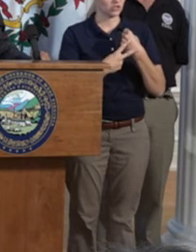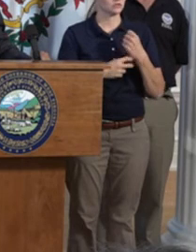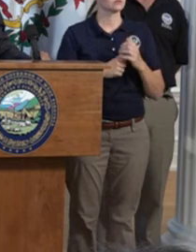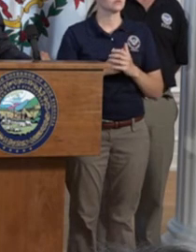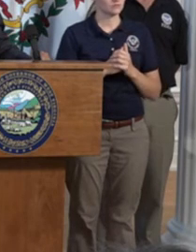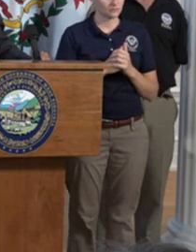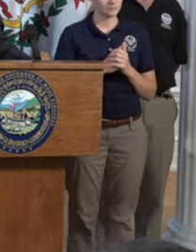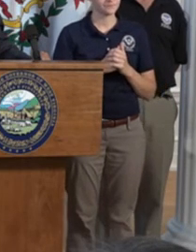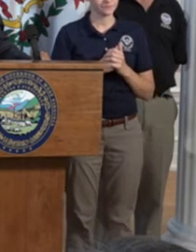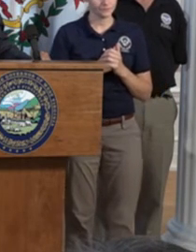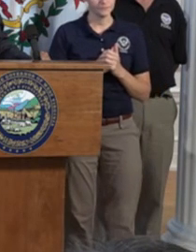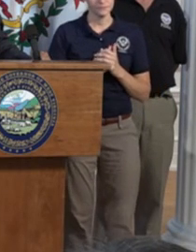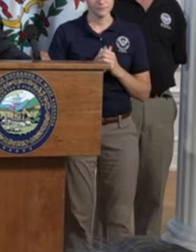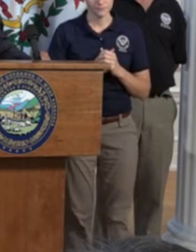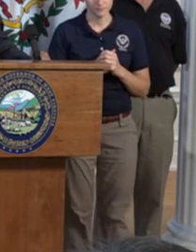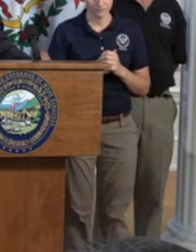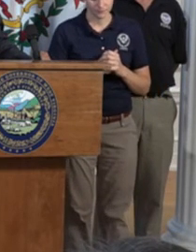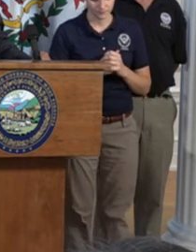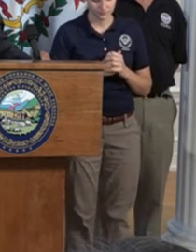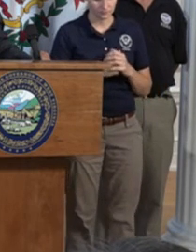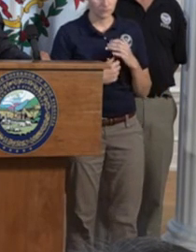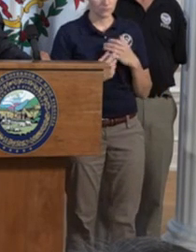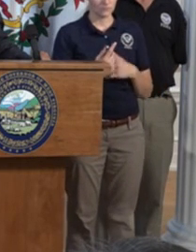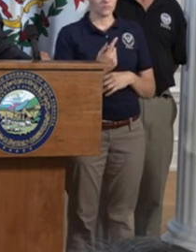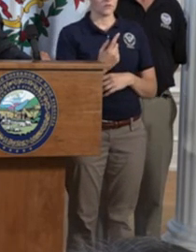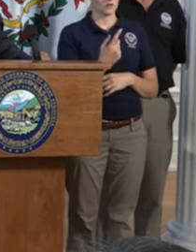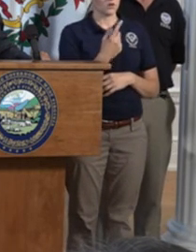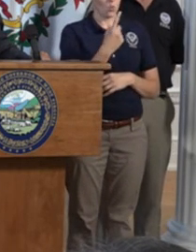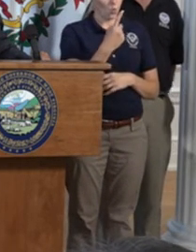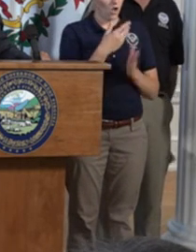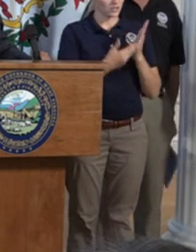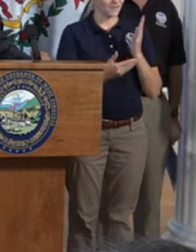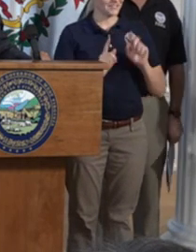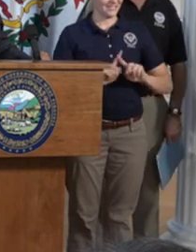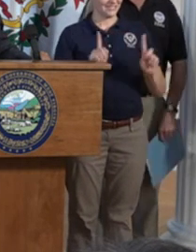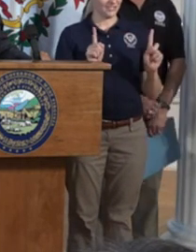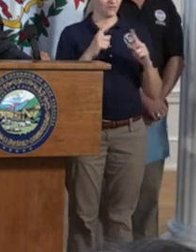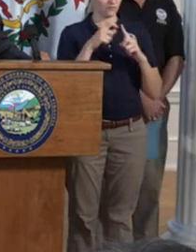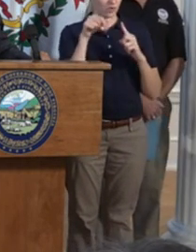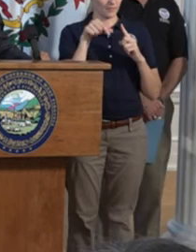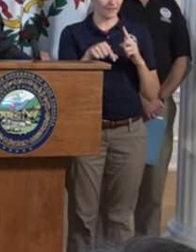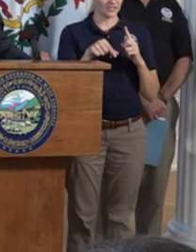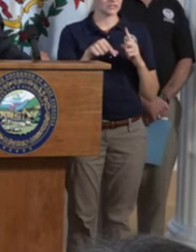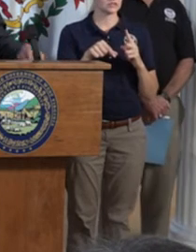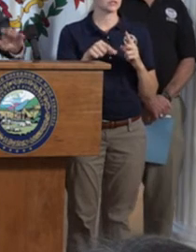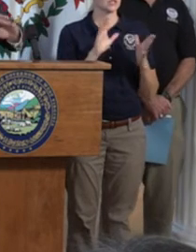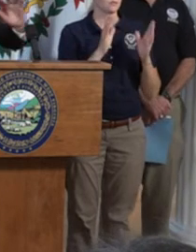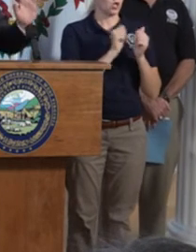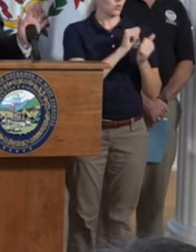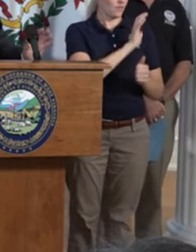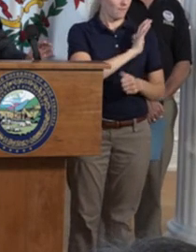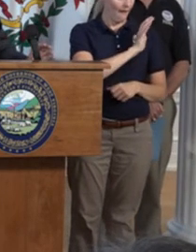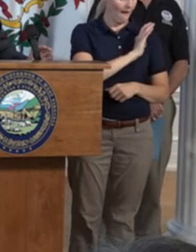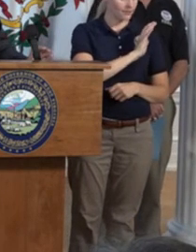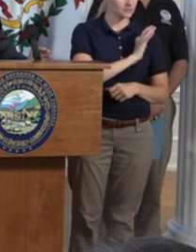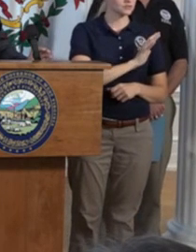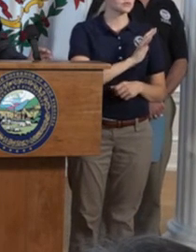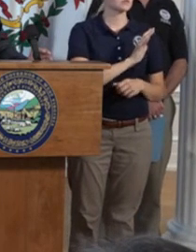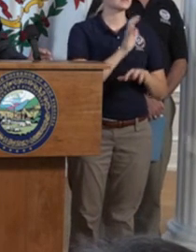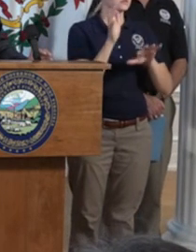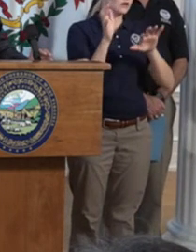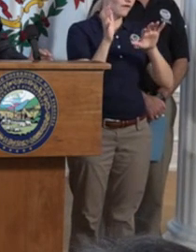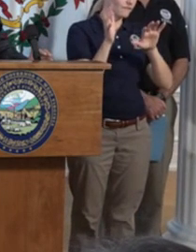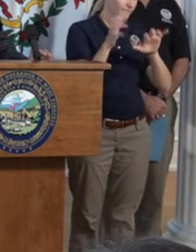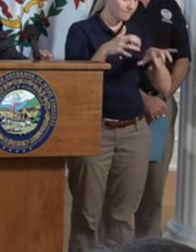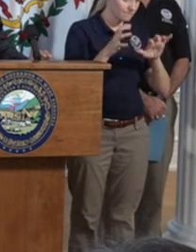system. One of the things that was different from this one, the problem we have when we had the derecho is just the massive amount of power